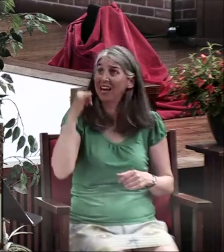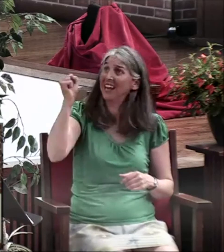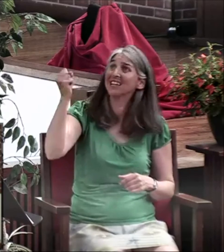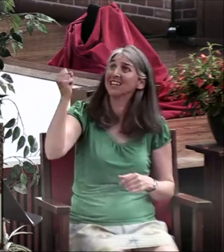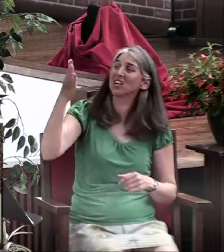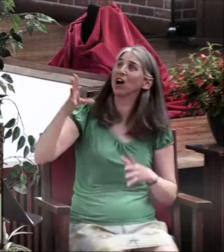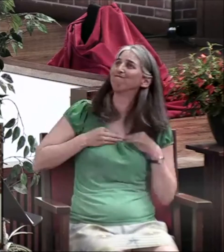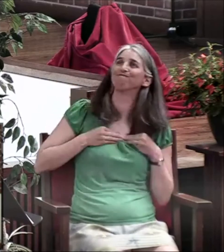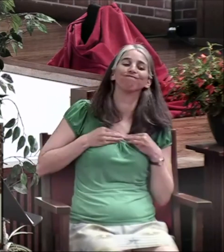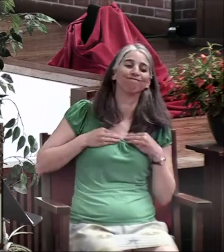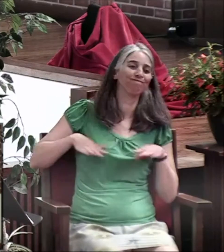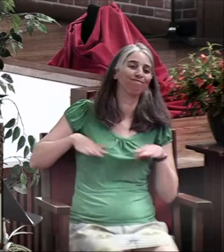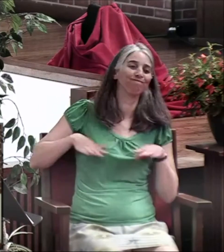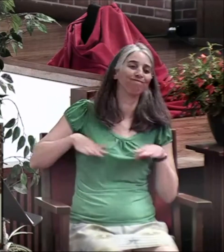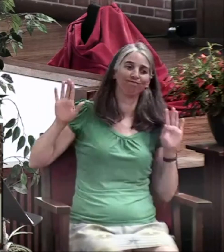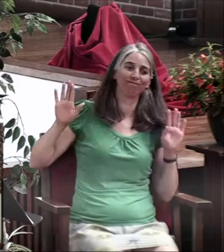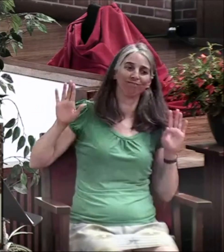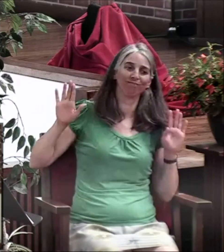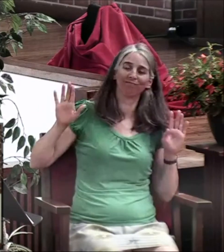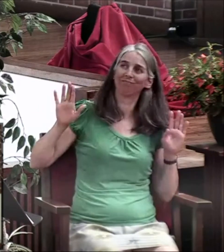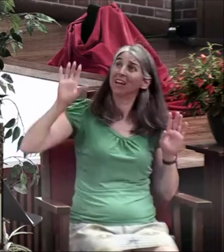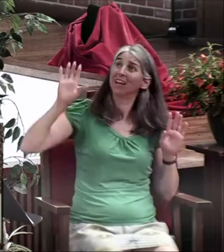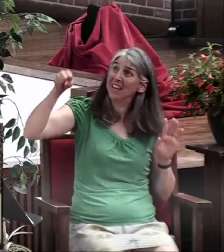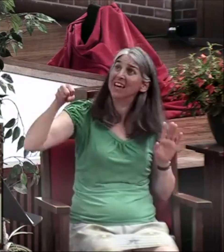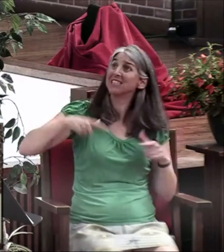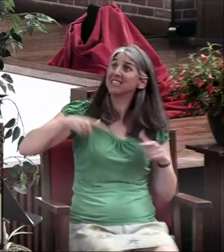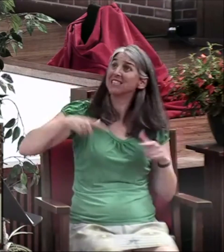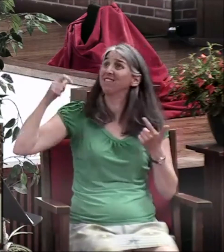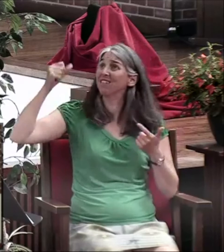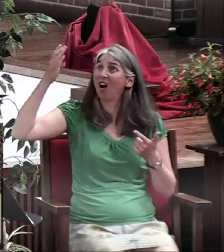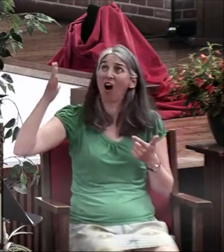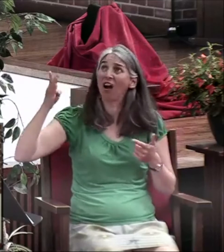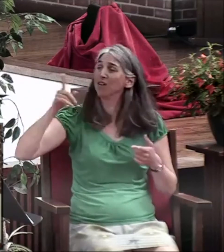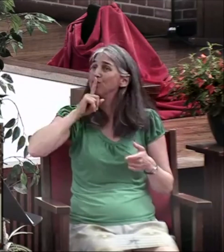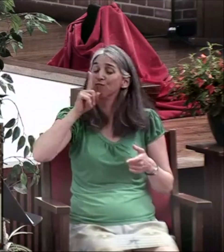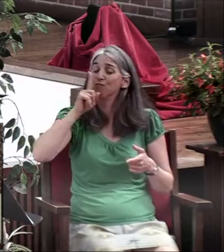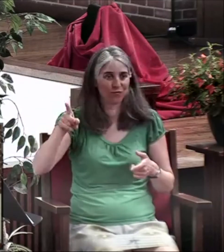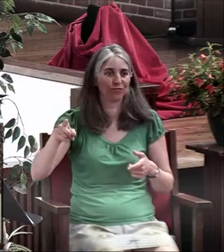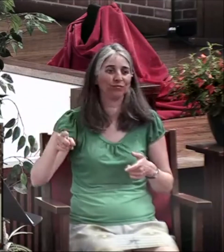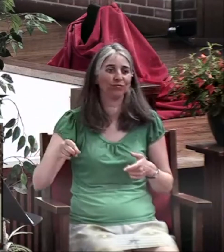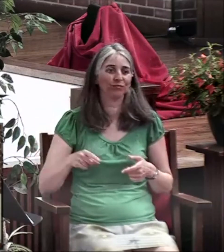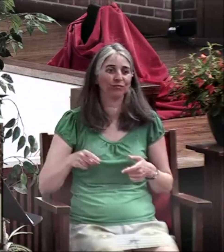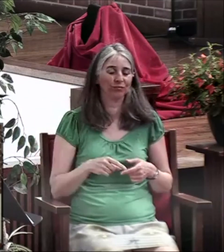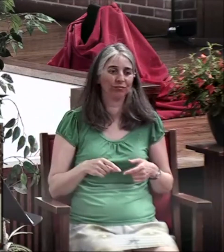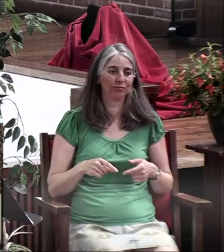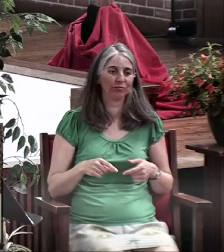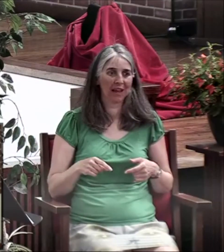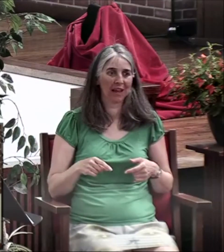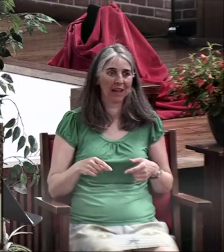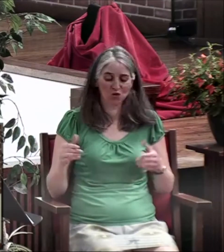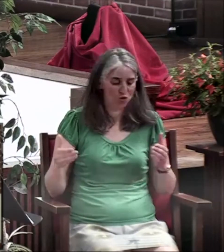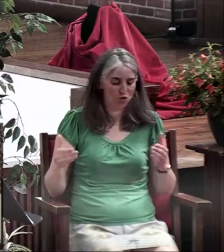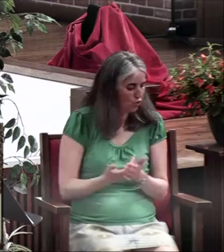God. She said yes to the Zoe, God. And it was as if a brand new